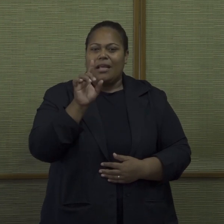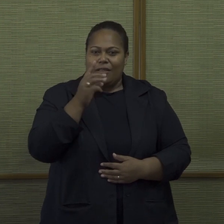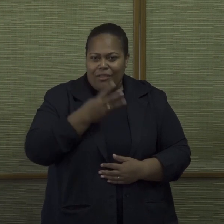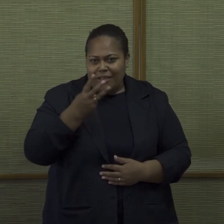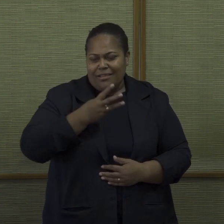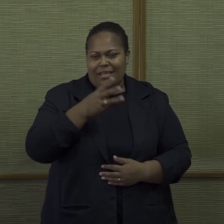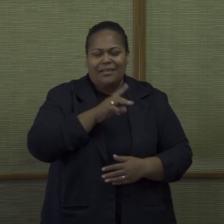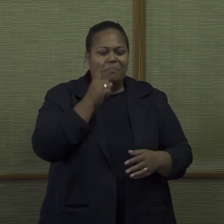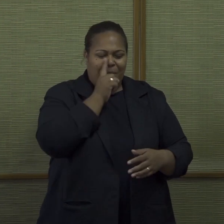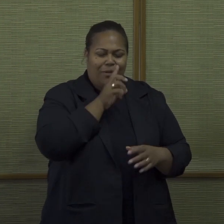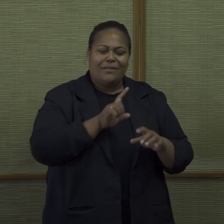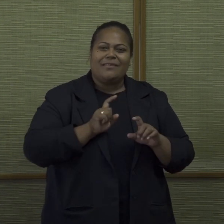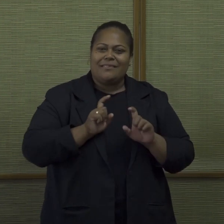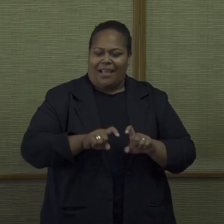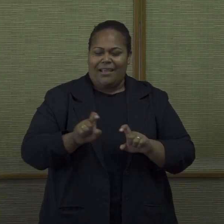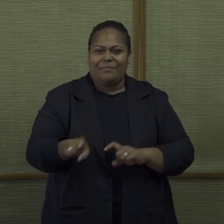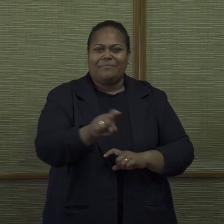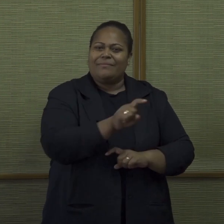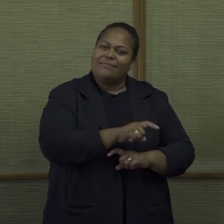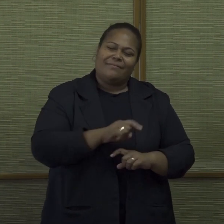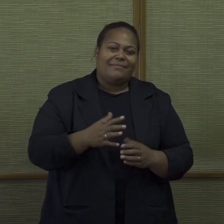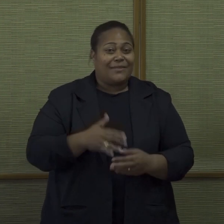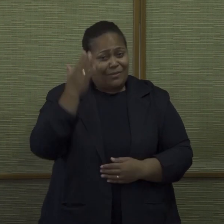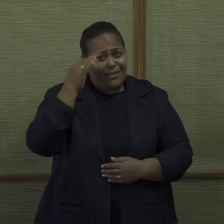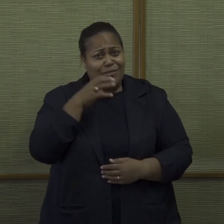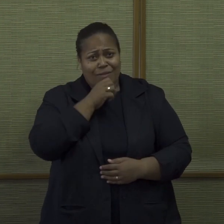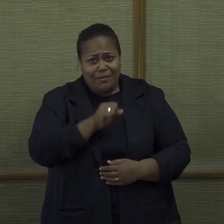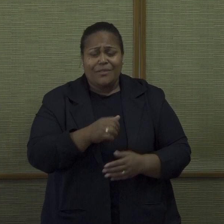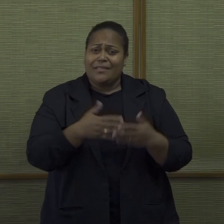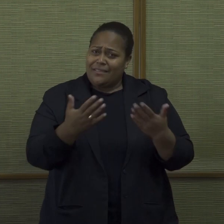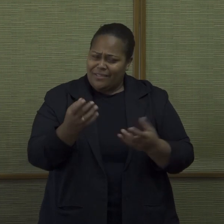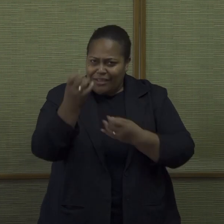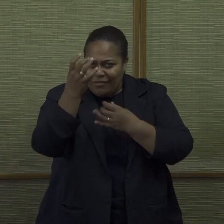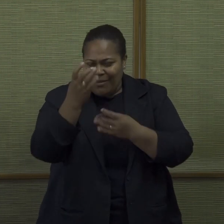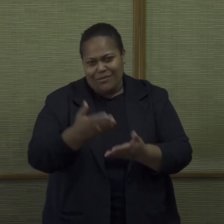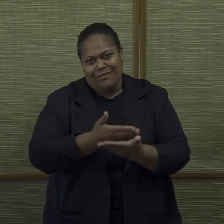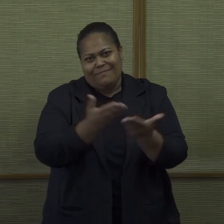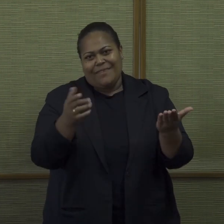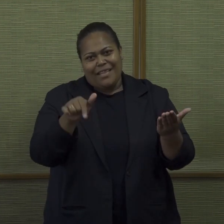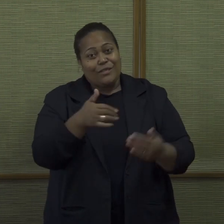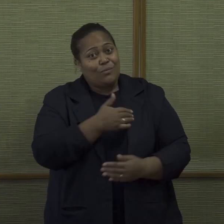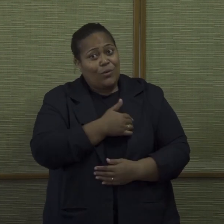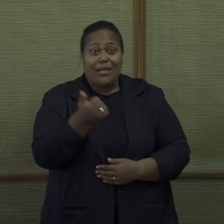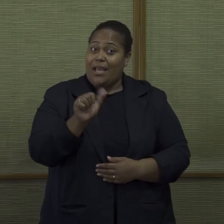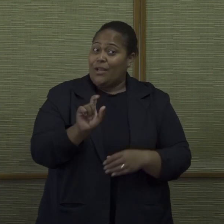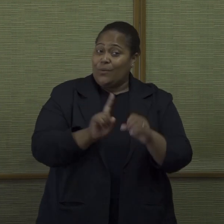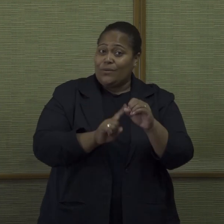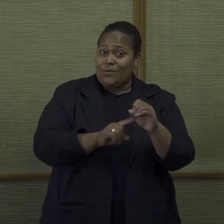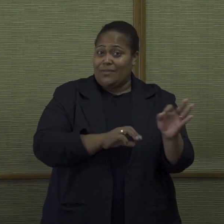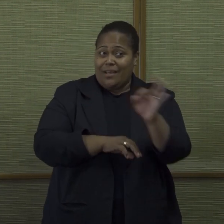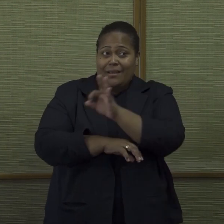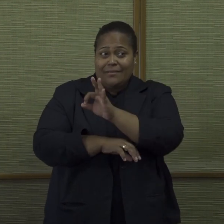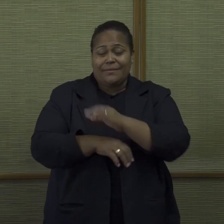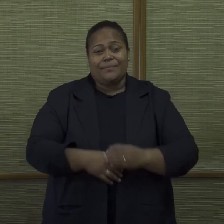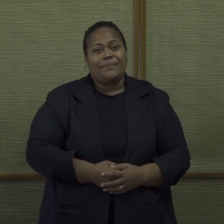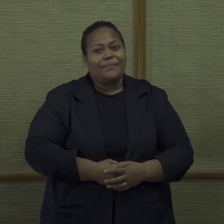16,113 evacuees. Ladies and gentlemen, that was what had eventuated this morning. If there's any question, I will take